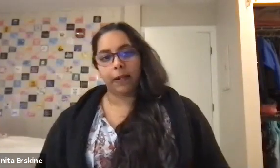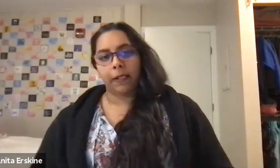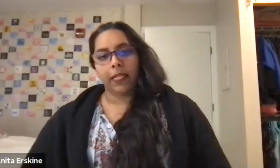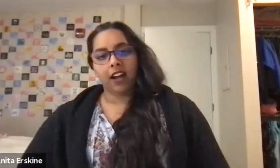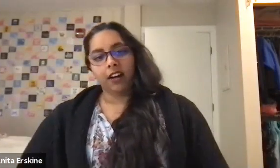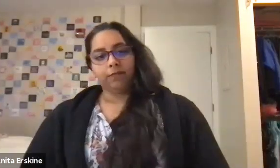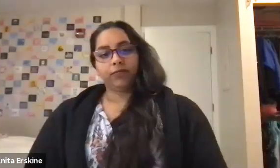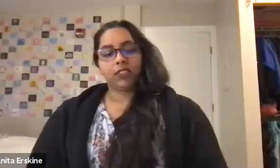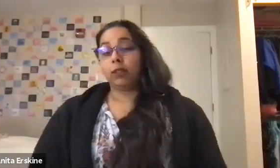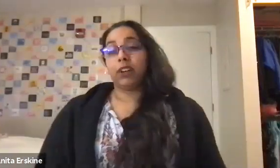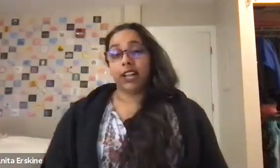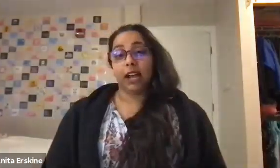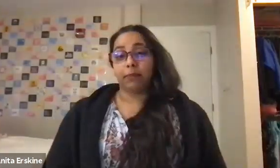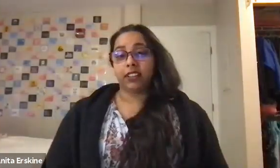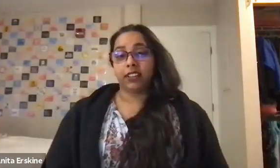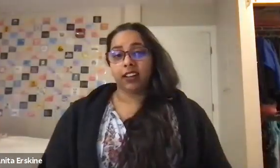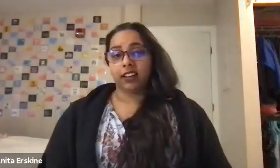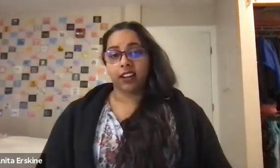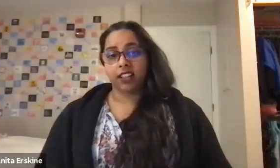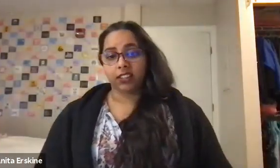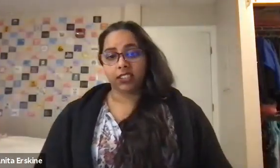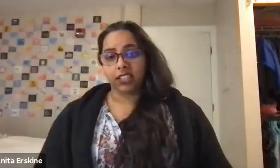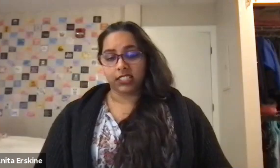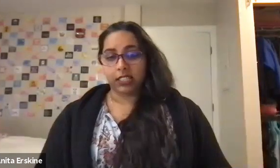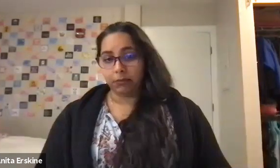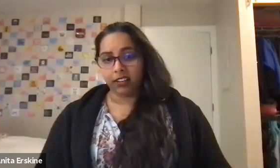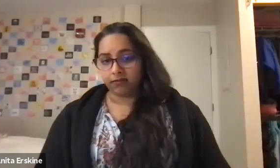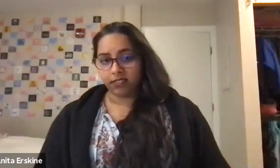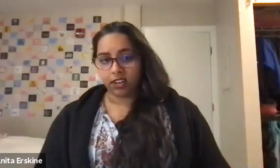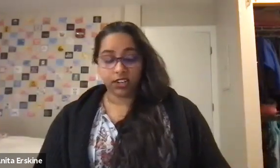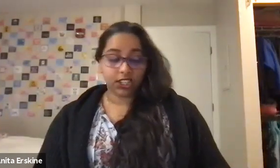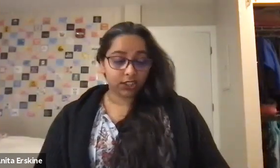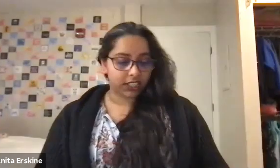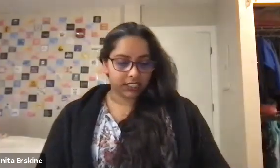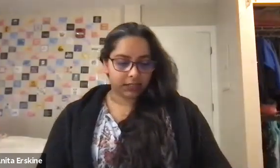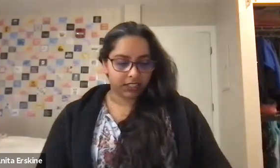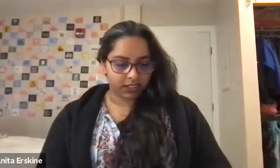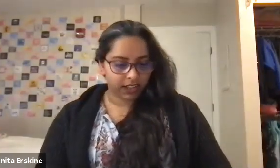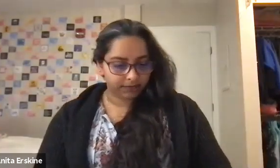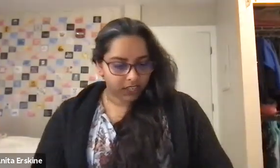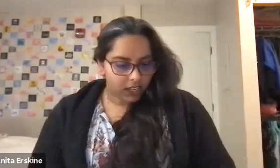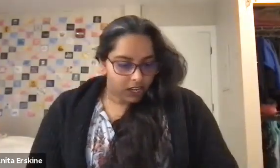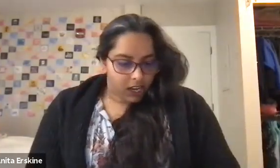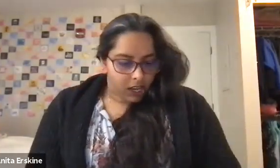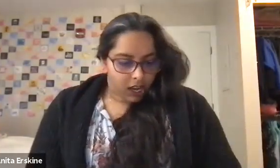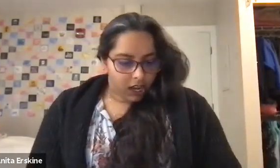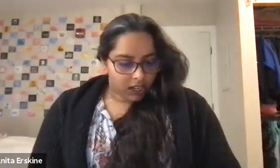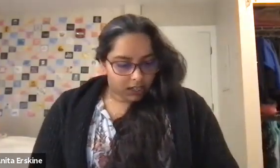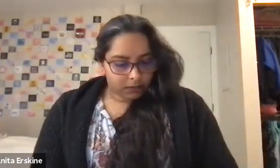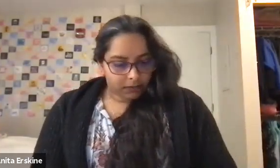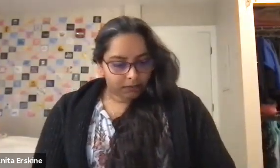about. So I'm really happy that adults get to see me, or children get to see me do that.